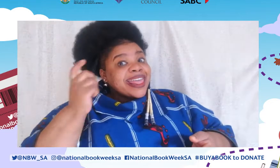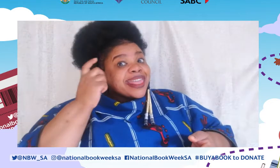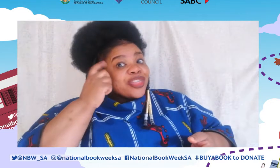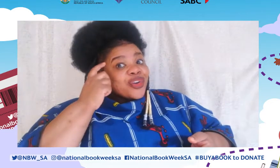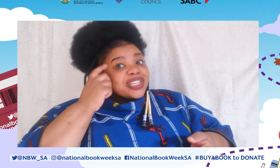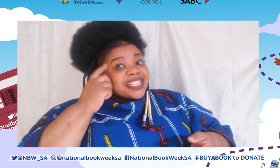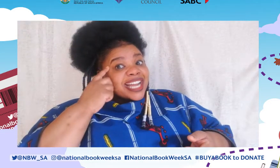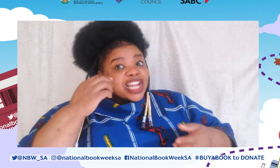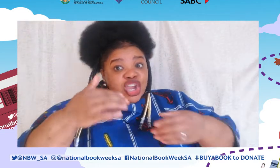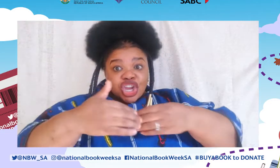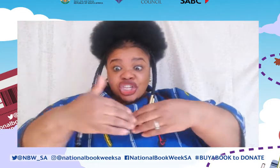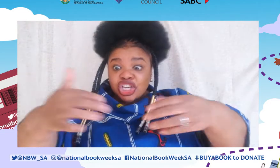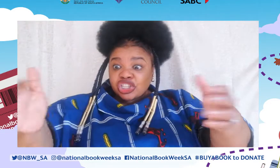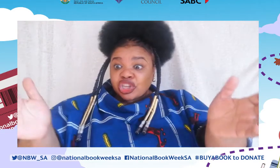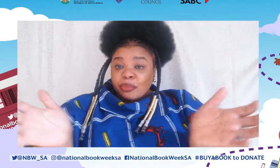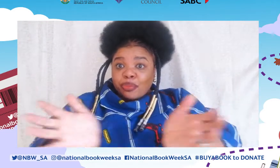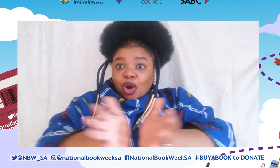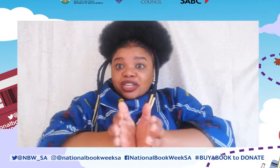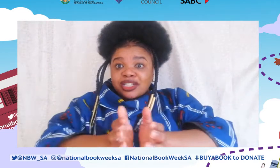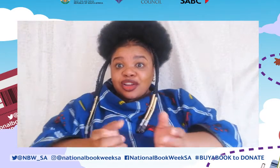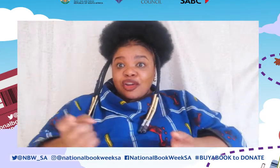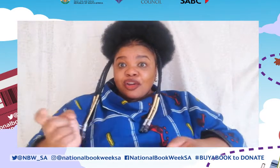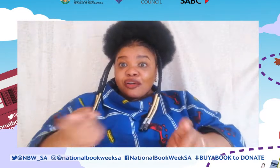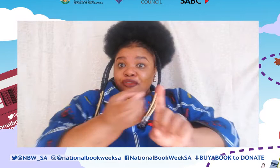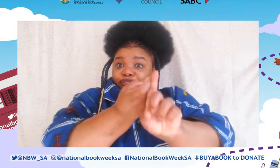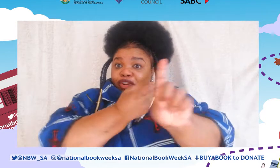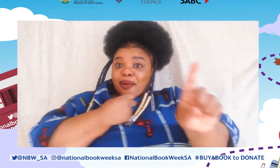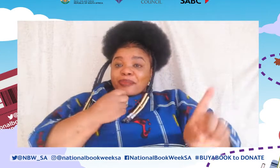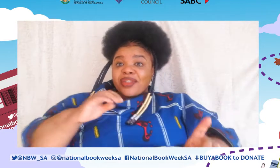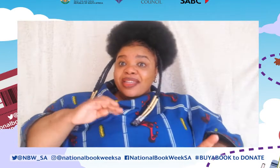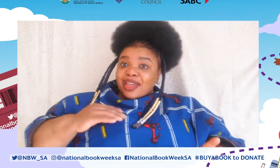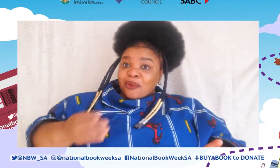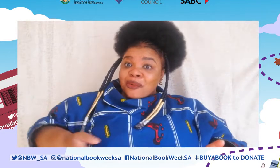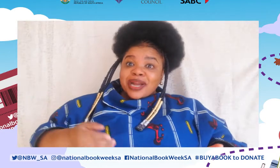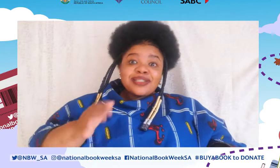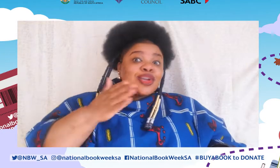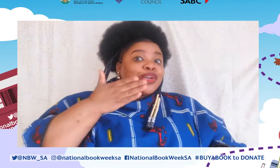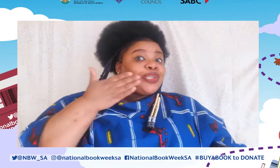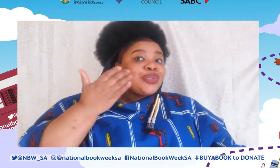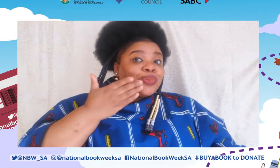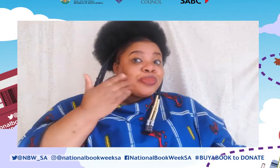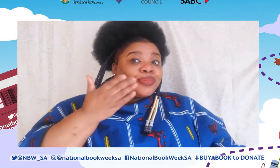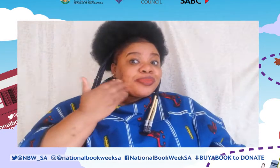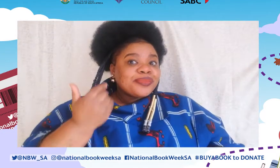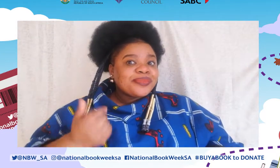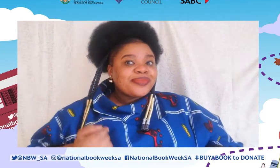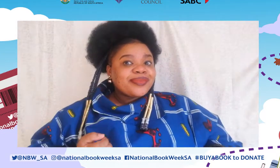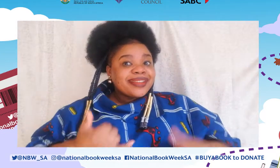and they thought that it is the pot from the woman's soup.